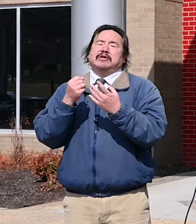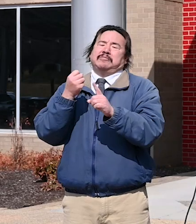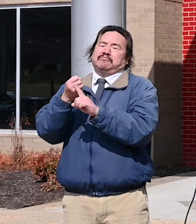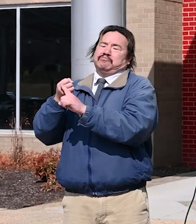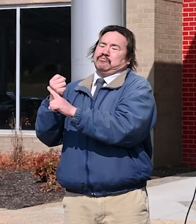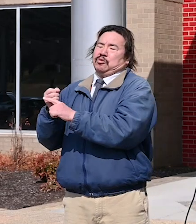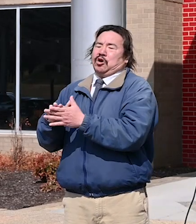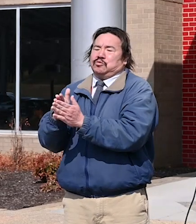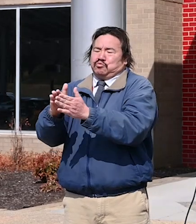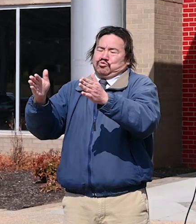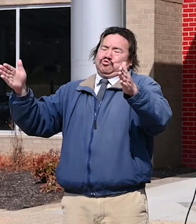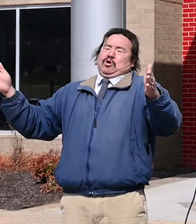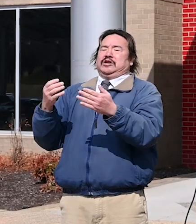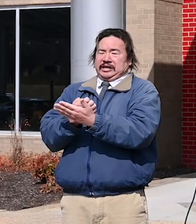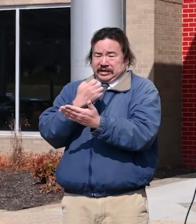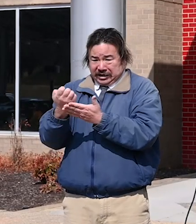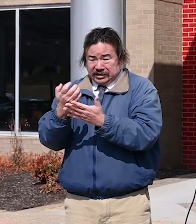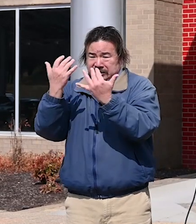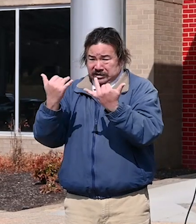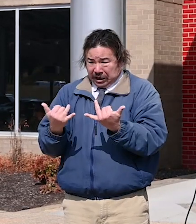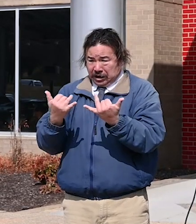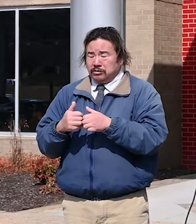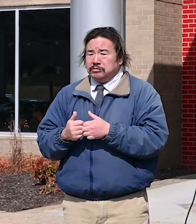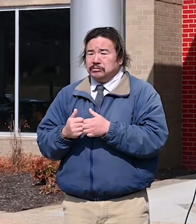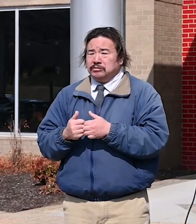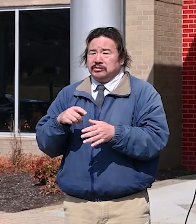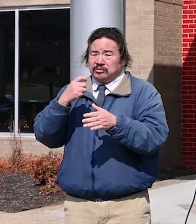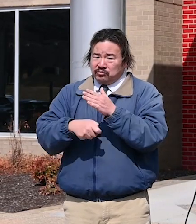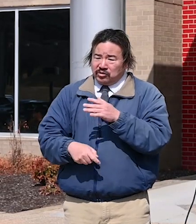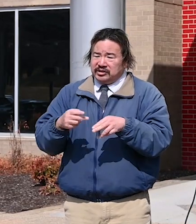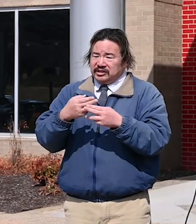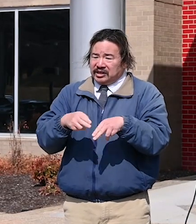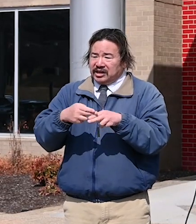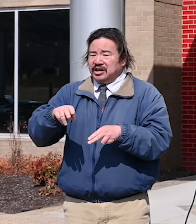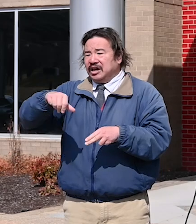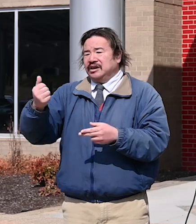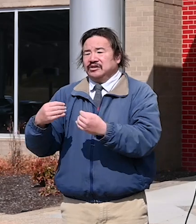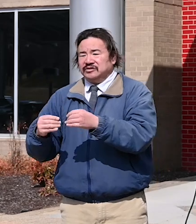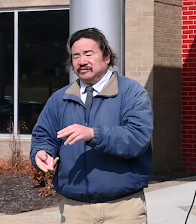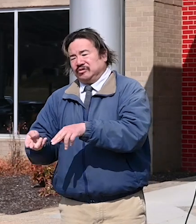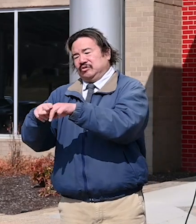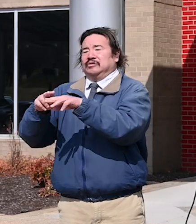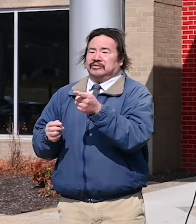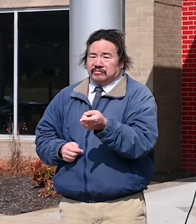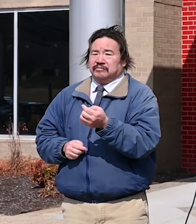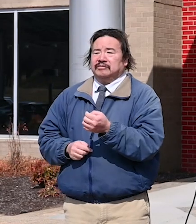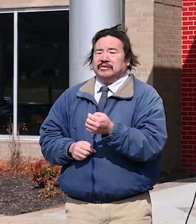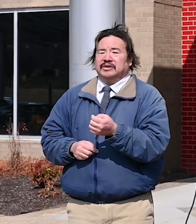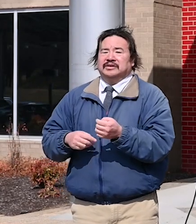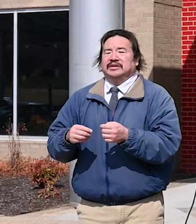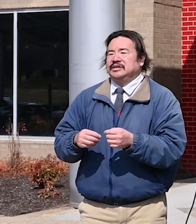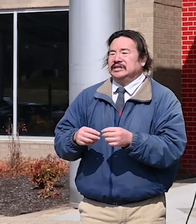our broader economy. Now, the price of eggs and other groceries has increased.